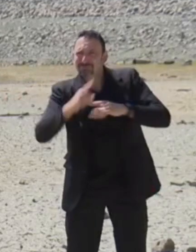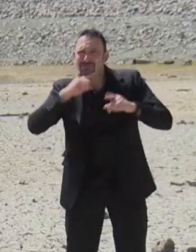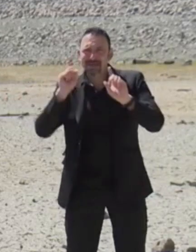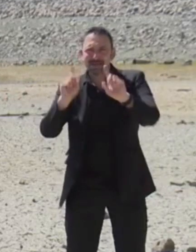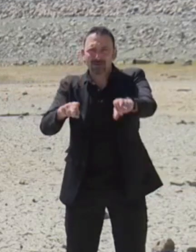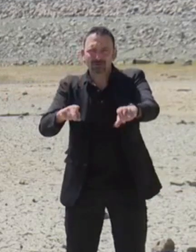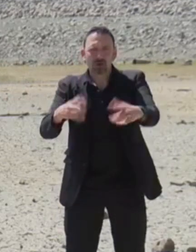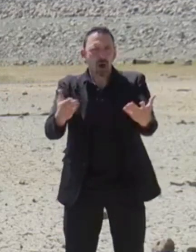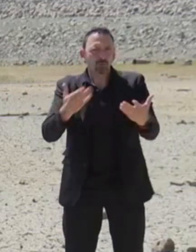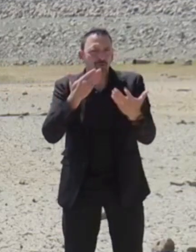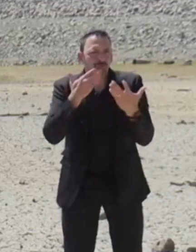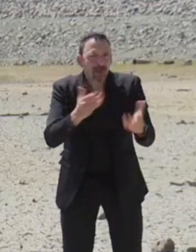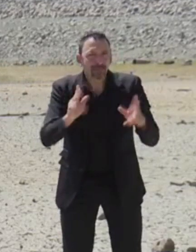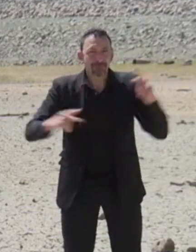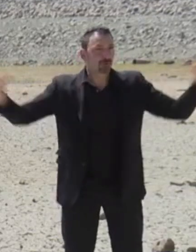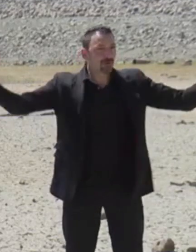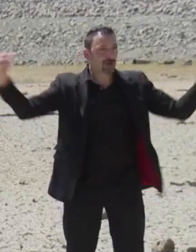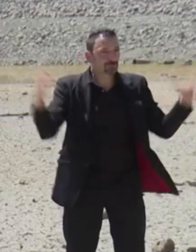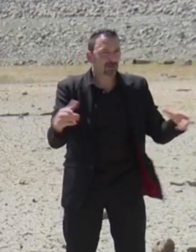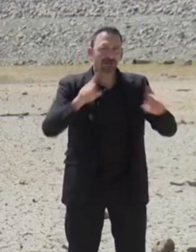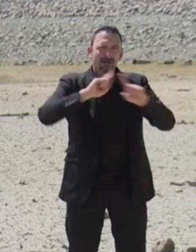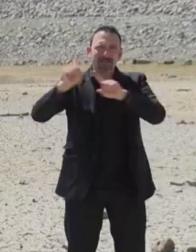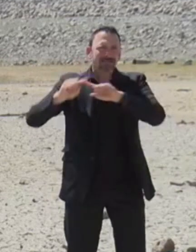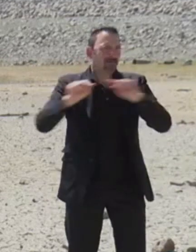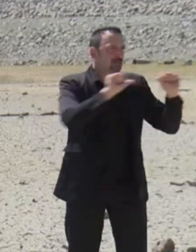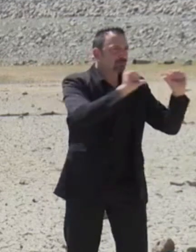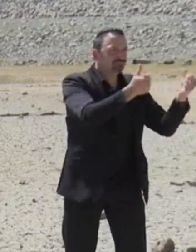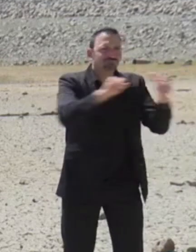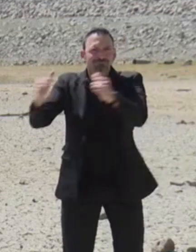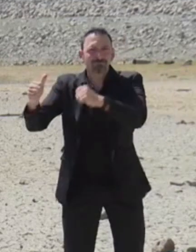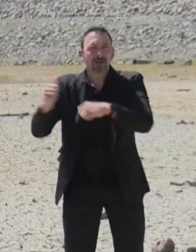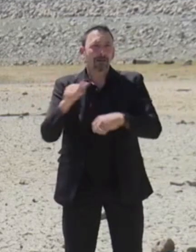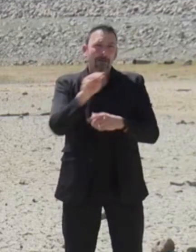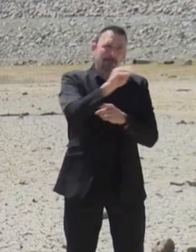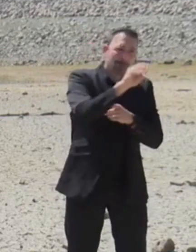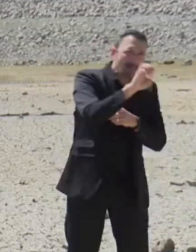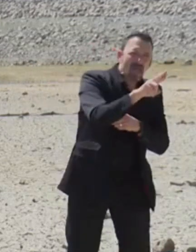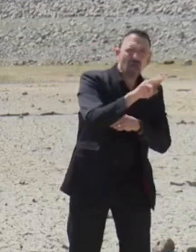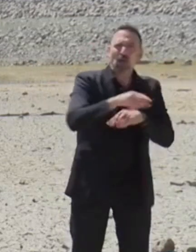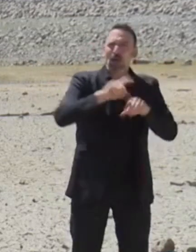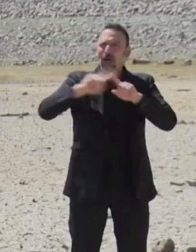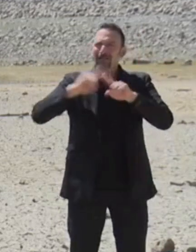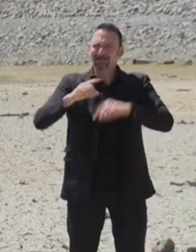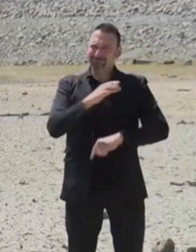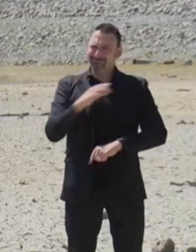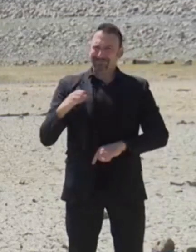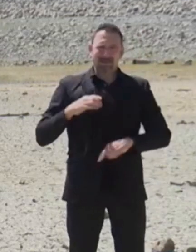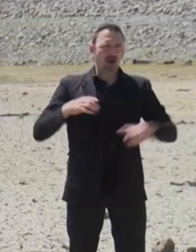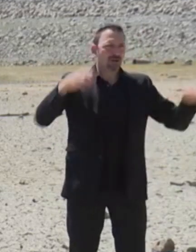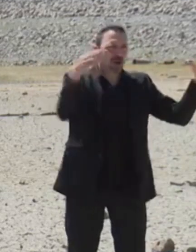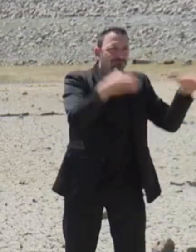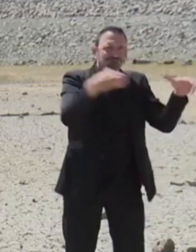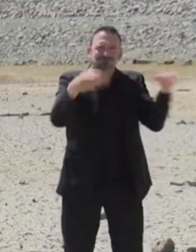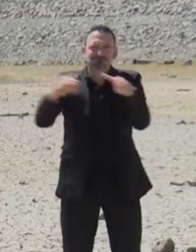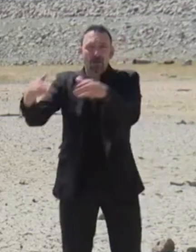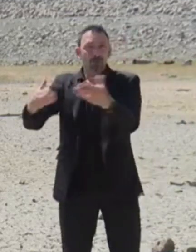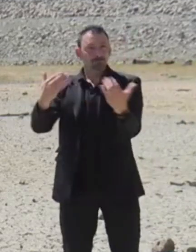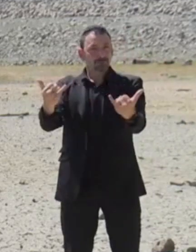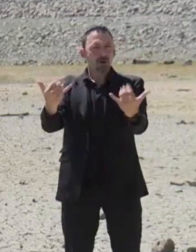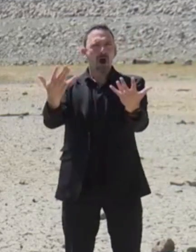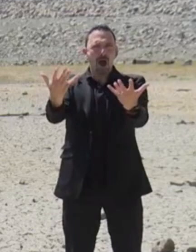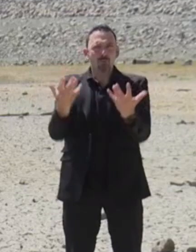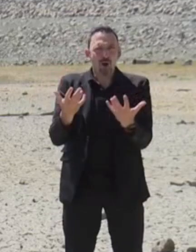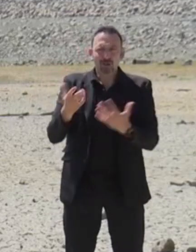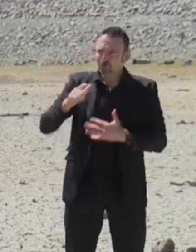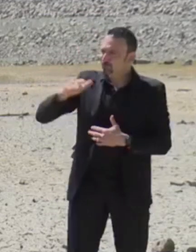today, acknowledge the local community, the supervisors from Mendocino, the mayor of Ukiah, but in particular, I'd like to turn this over to our